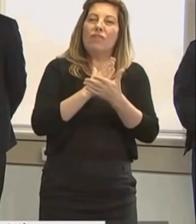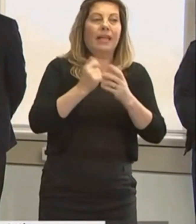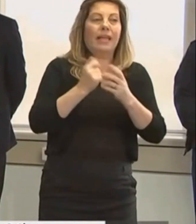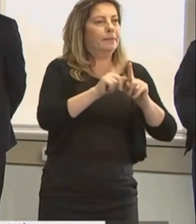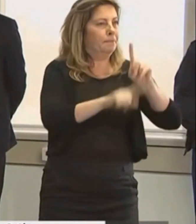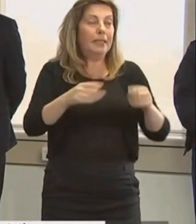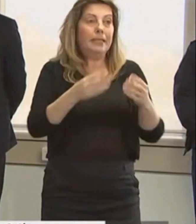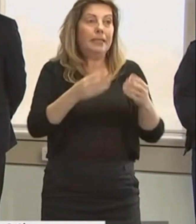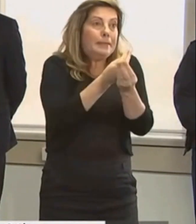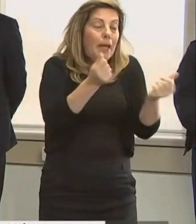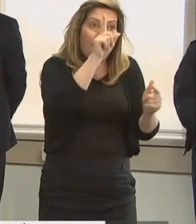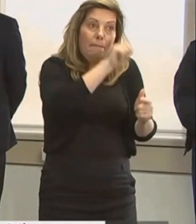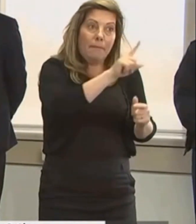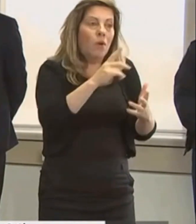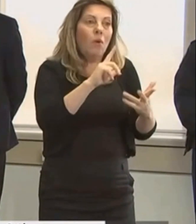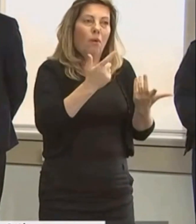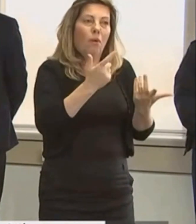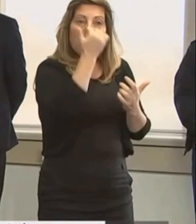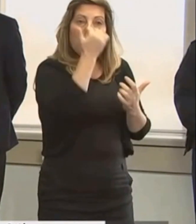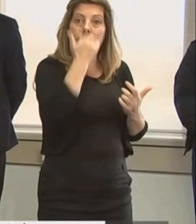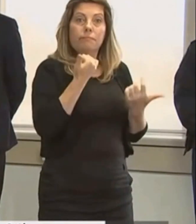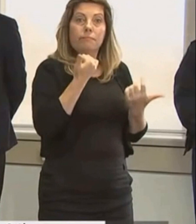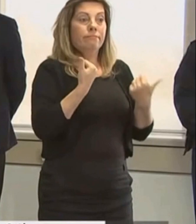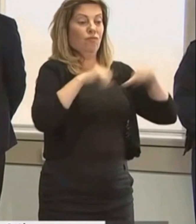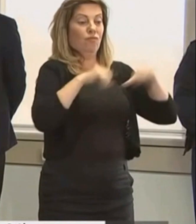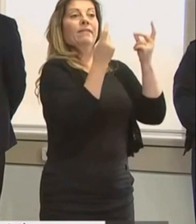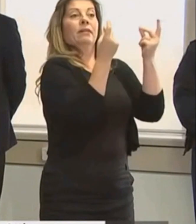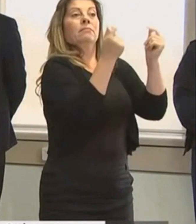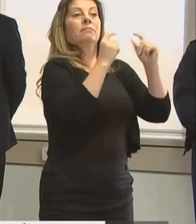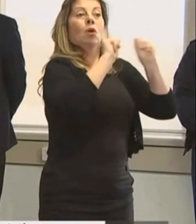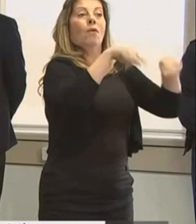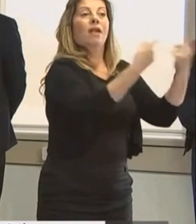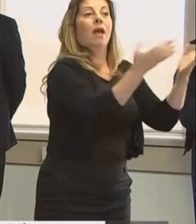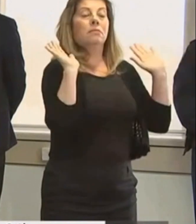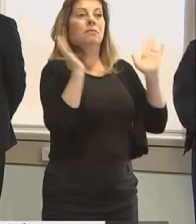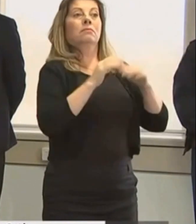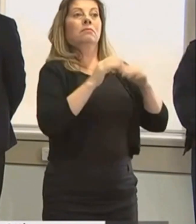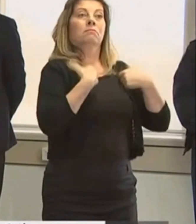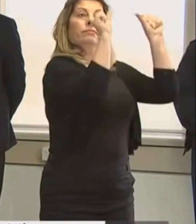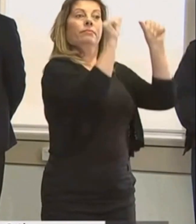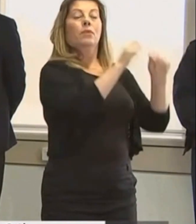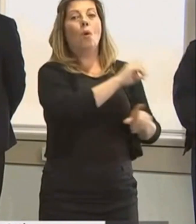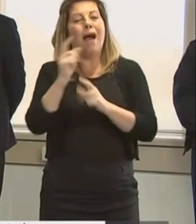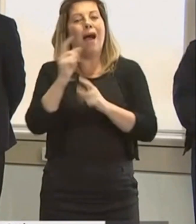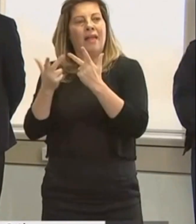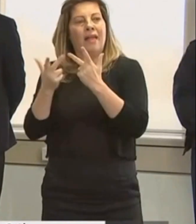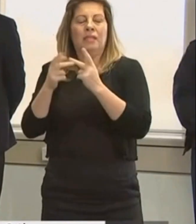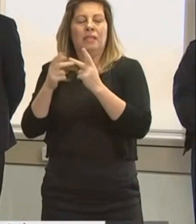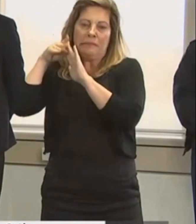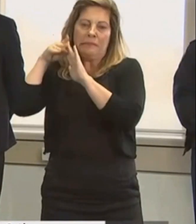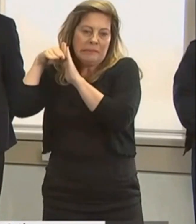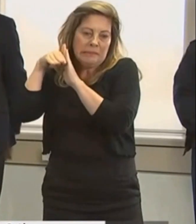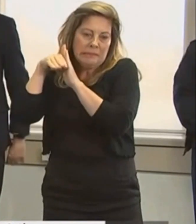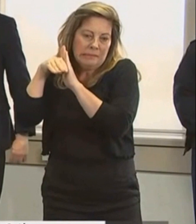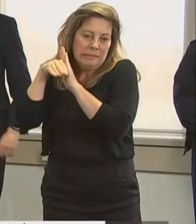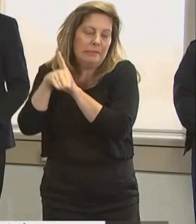it. At the other extreme, some people have no symptoms or mild symptoms and can recover very,